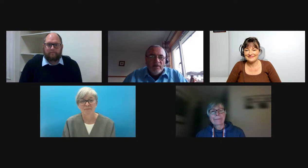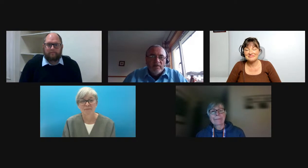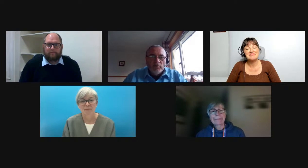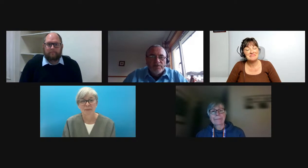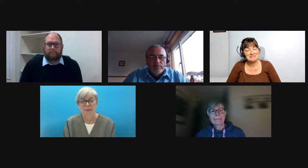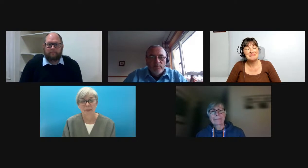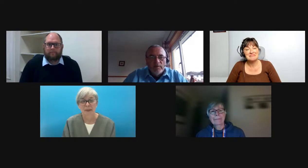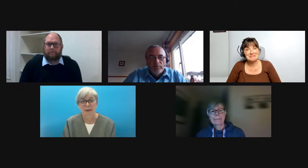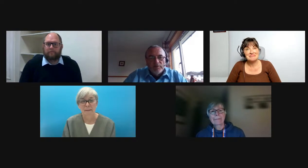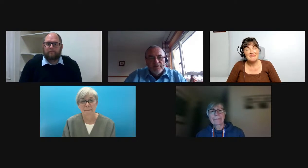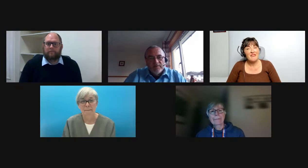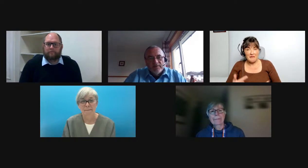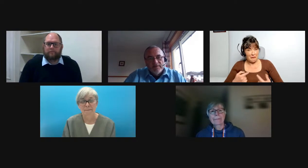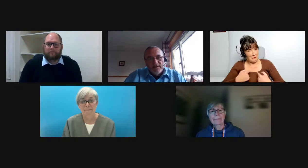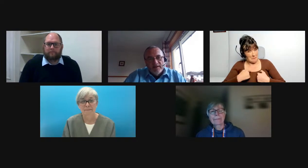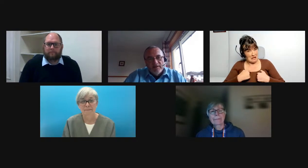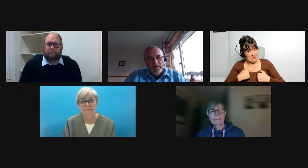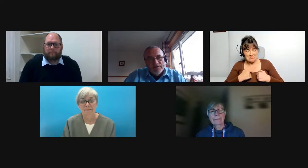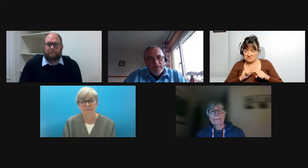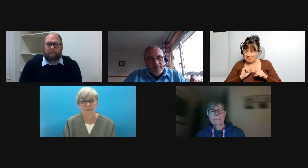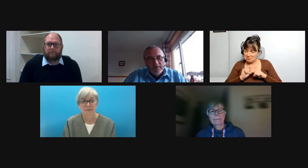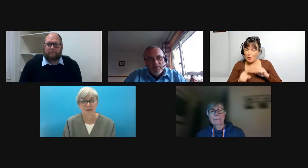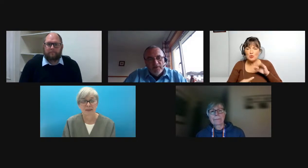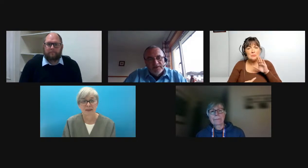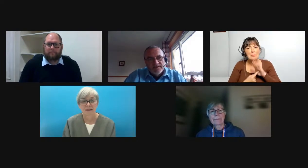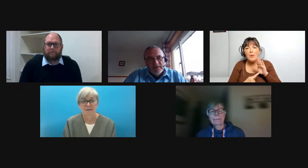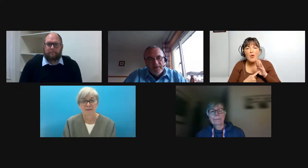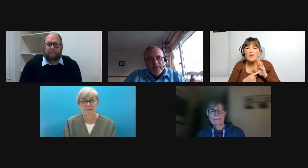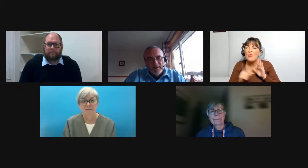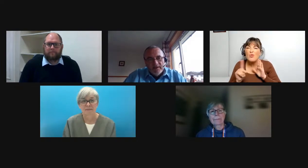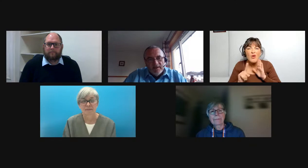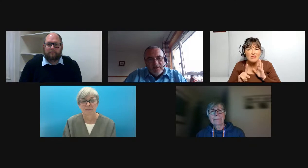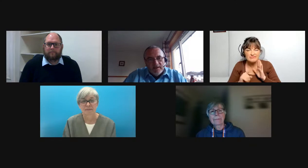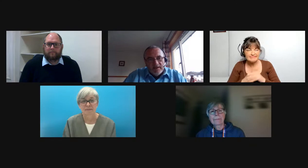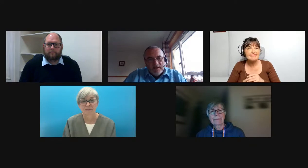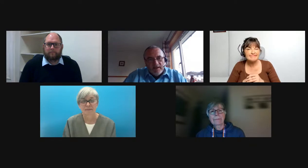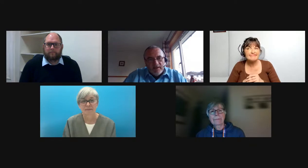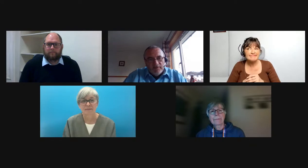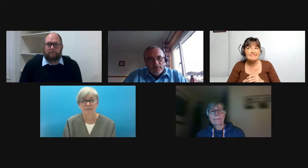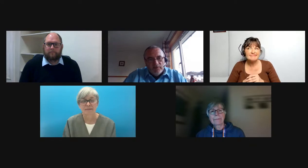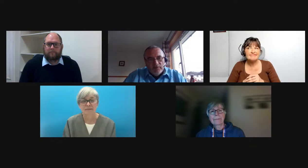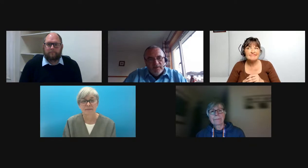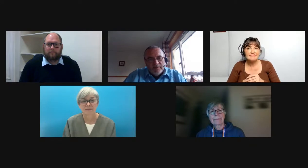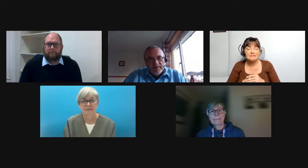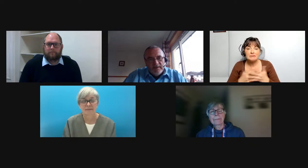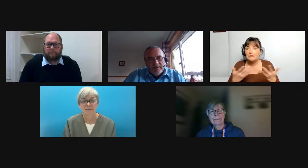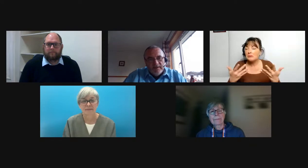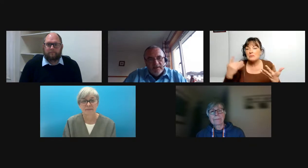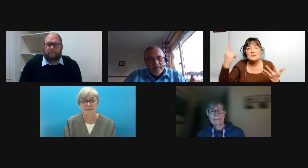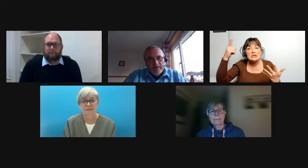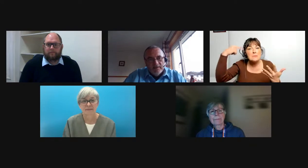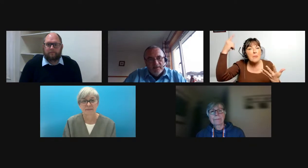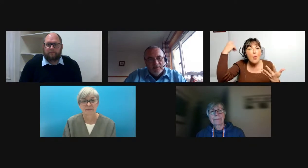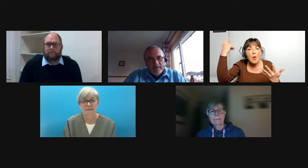I think the most important advice we can give you is that if you